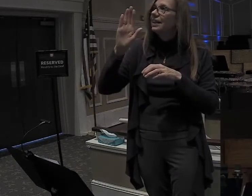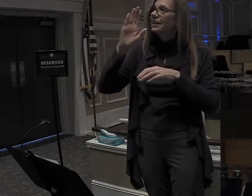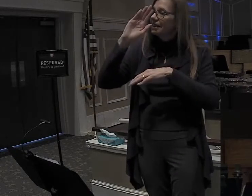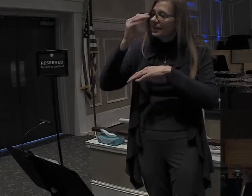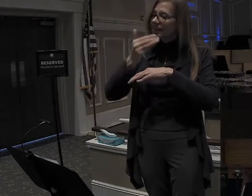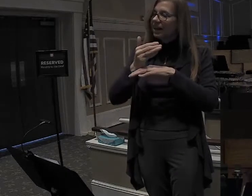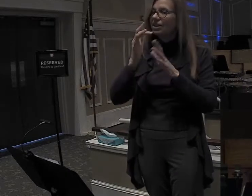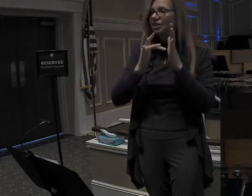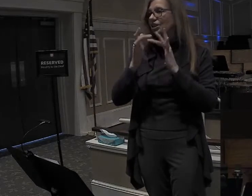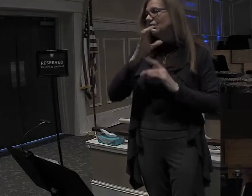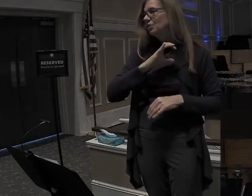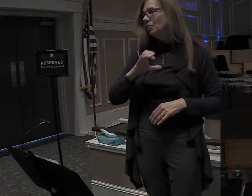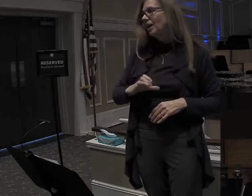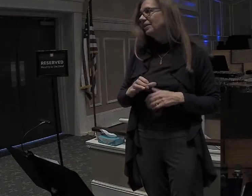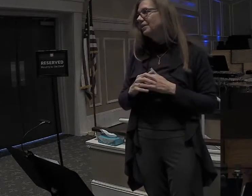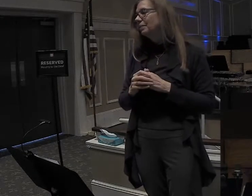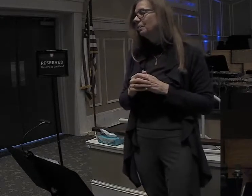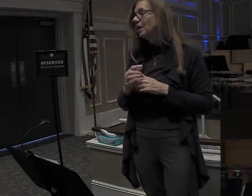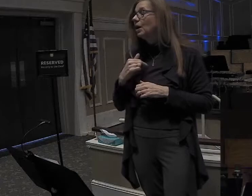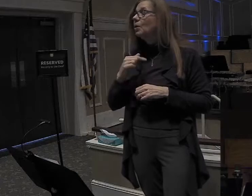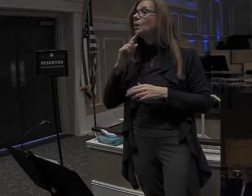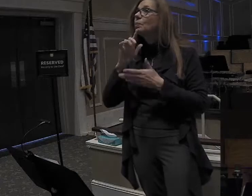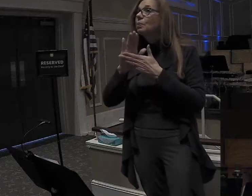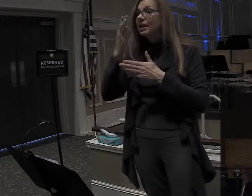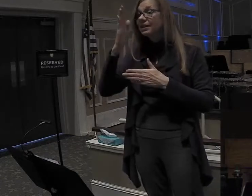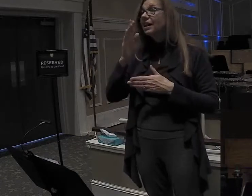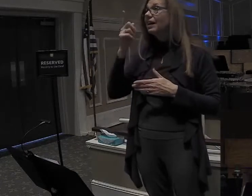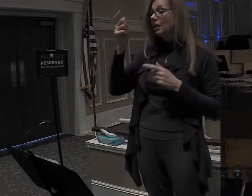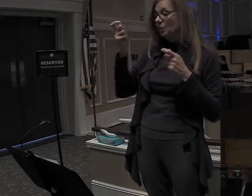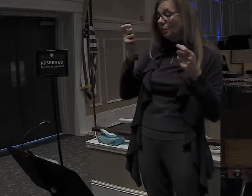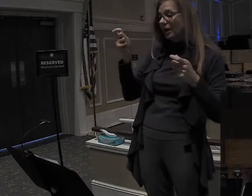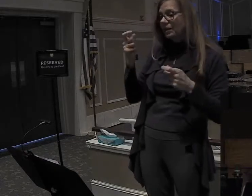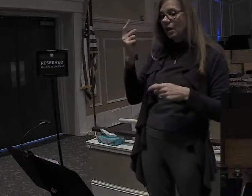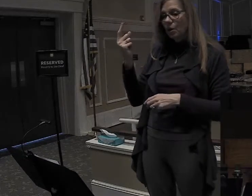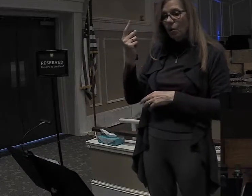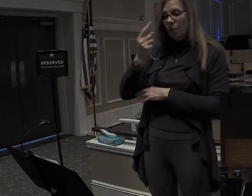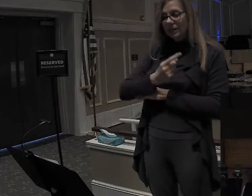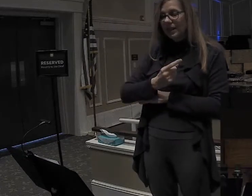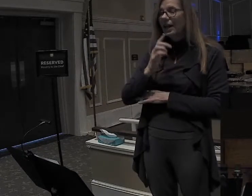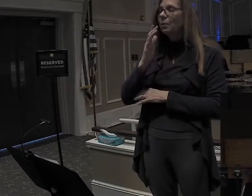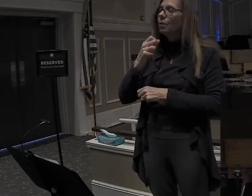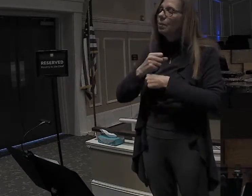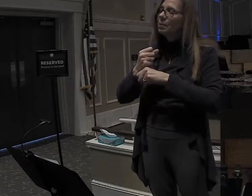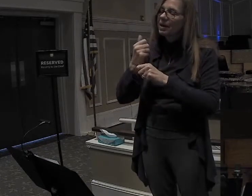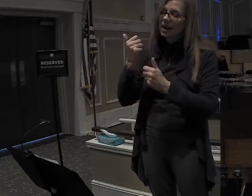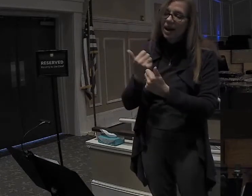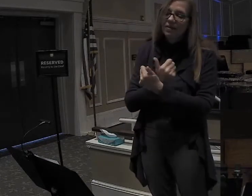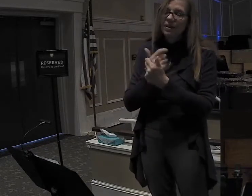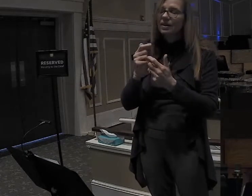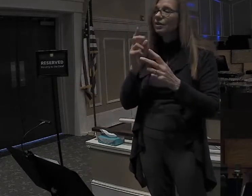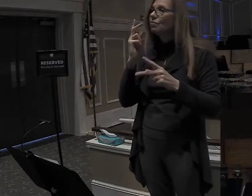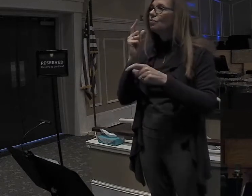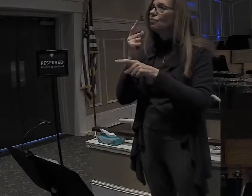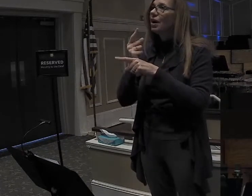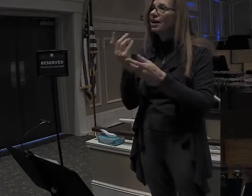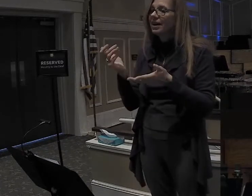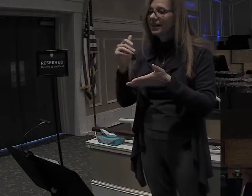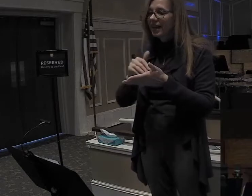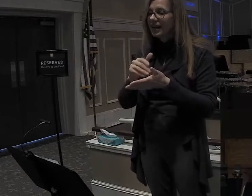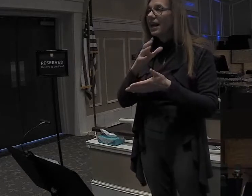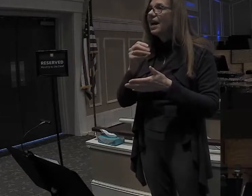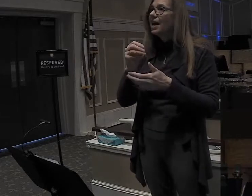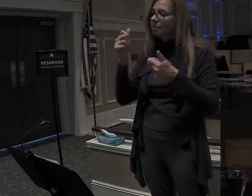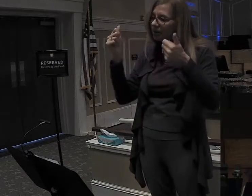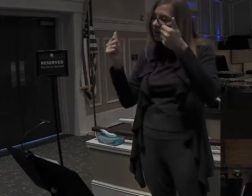Christ. We praise God because He reigns. And one day He will put down all evil. He'll make things right. And this world will once again be brought